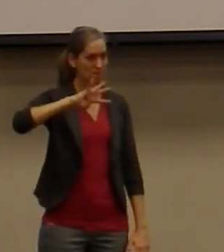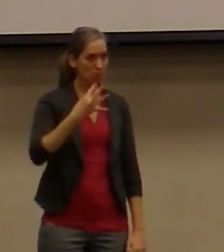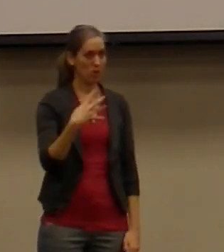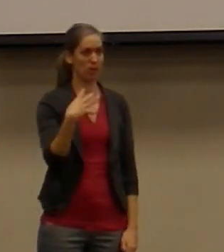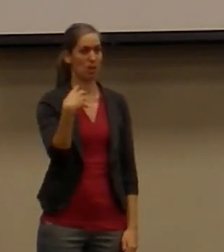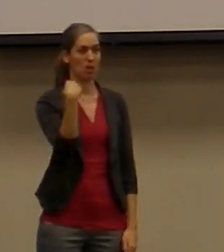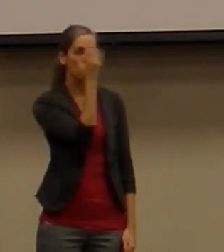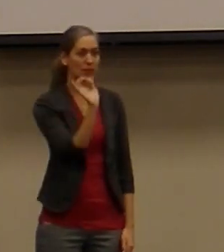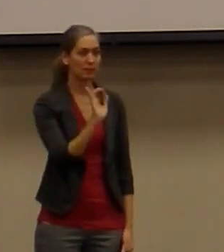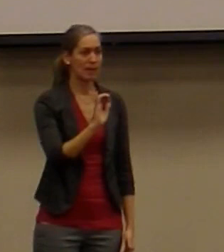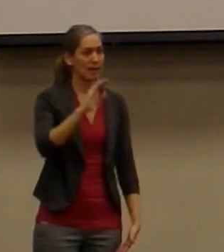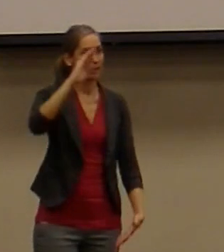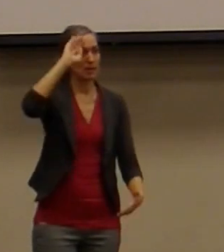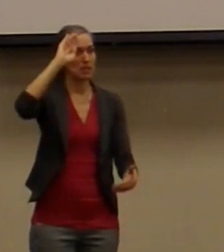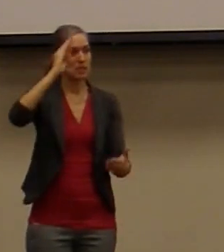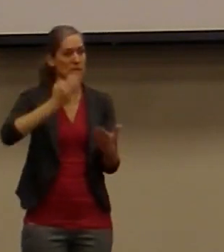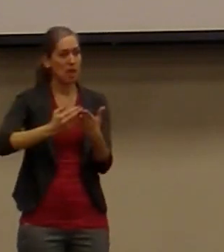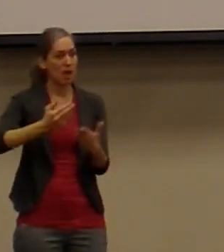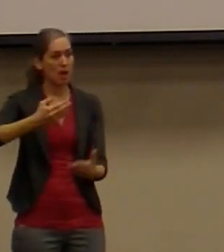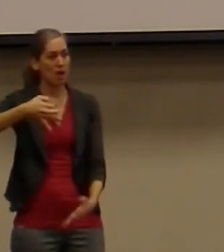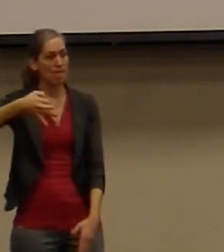gods.